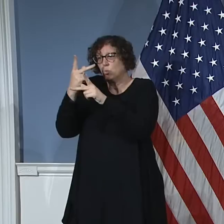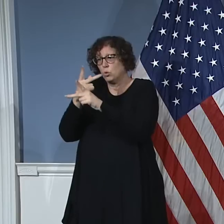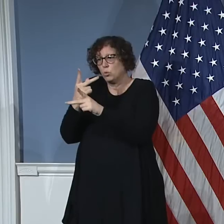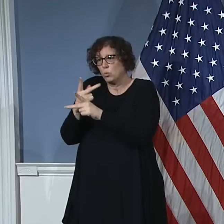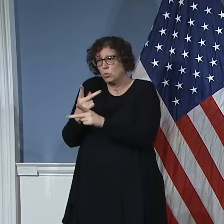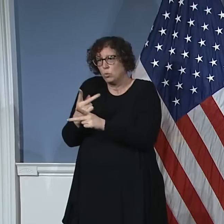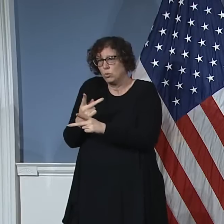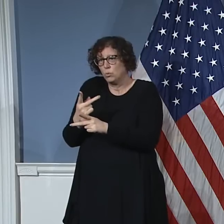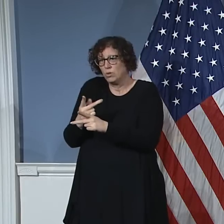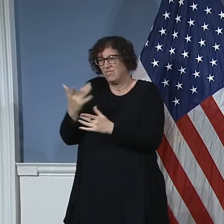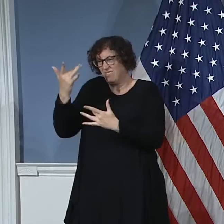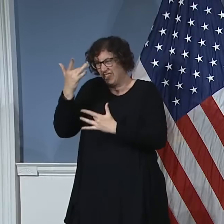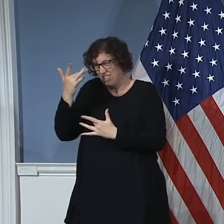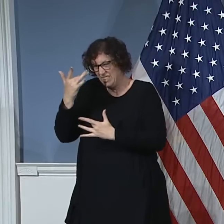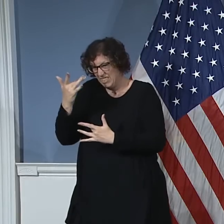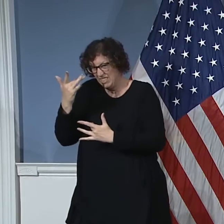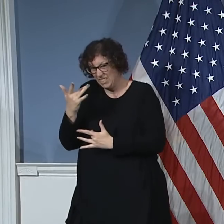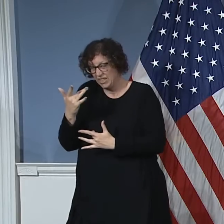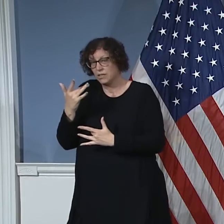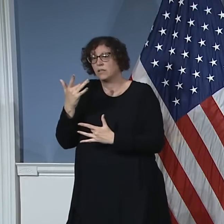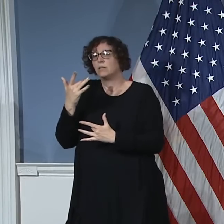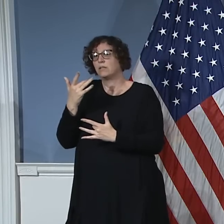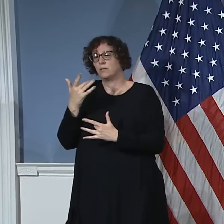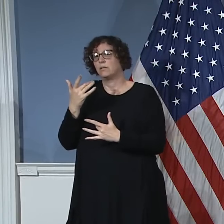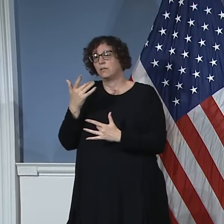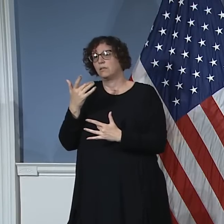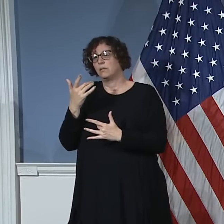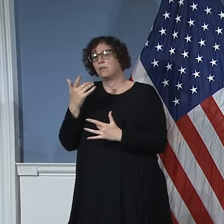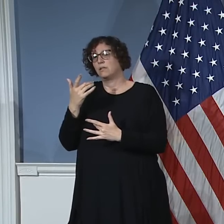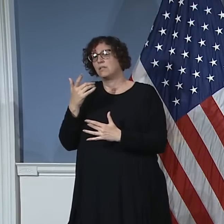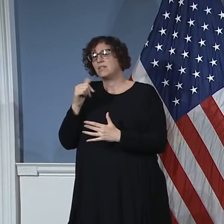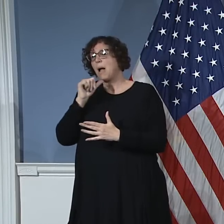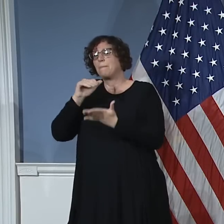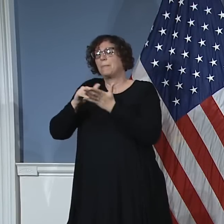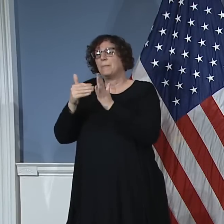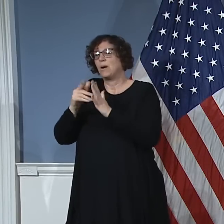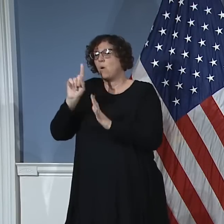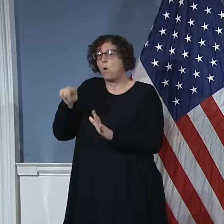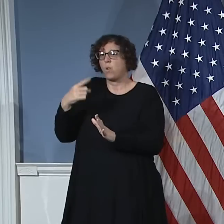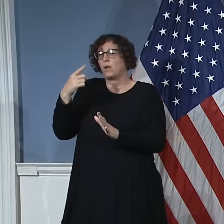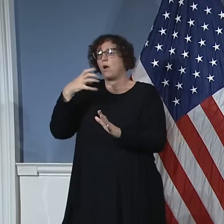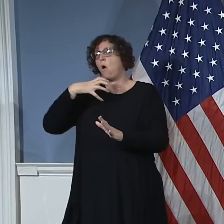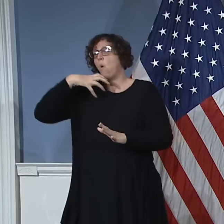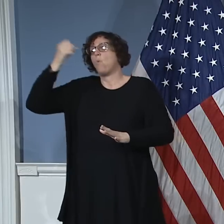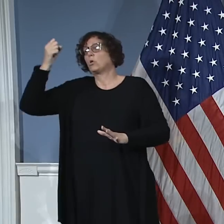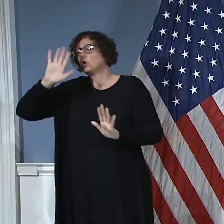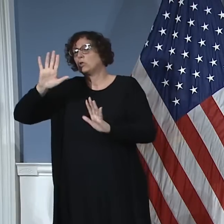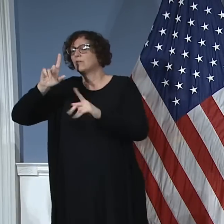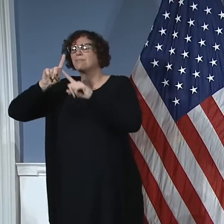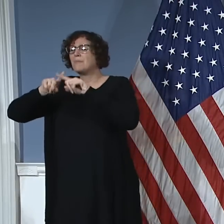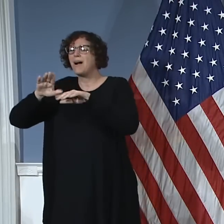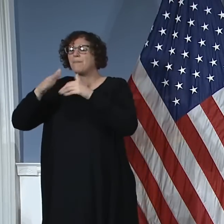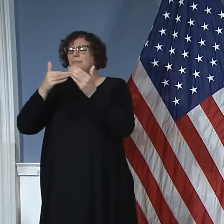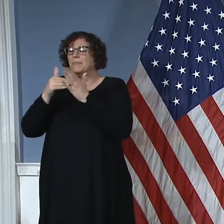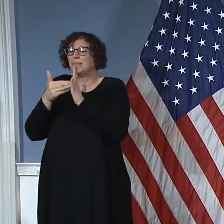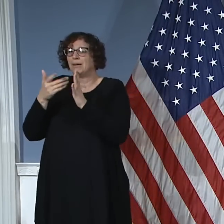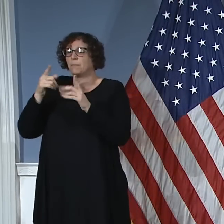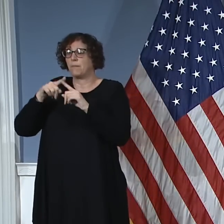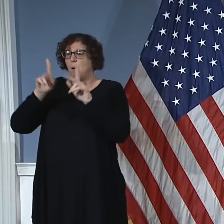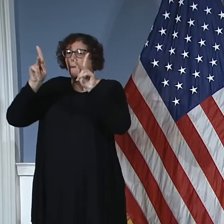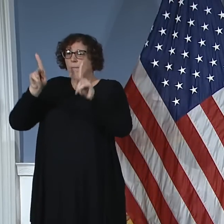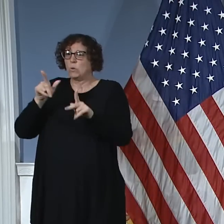healthier, but folks who could easily end up hospitalized or, God forbid, even in danger for their lives. That's one